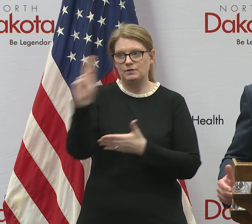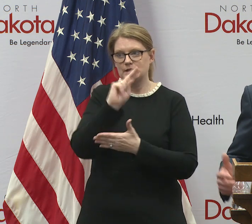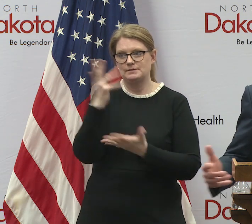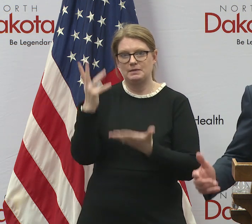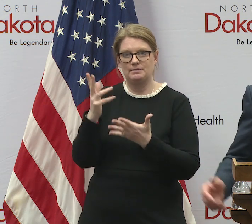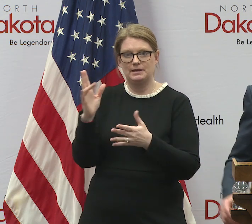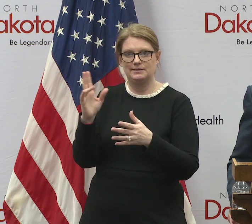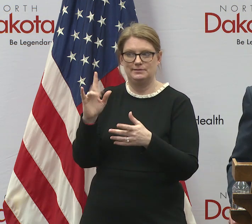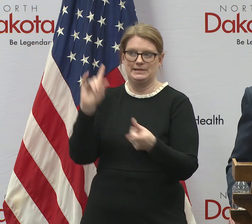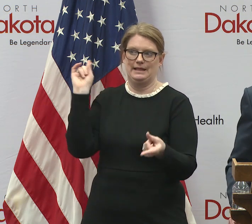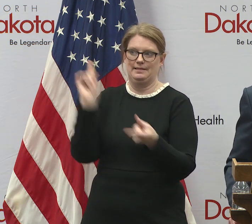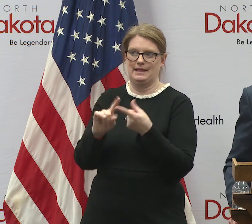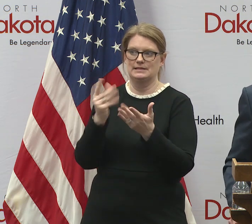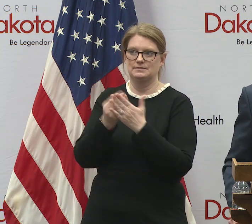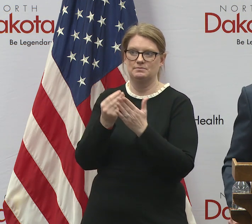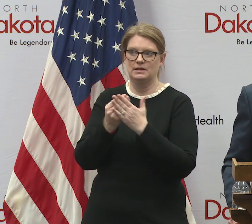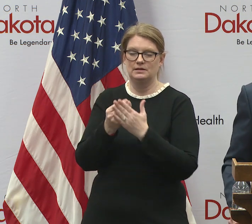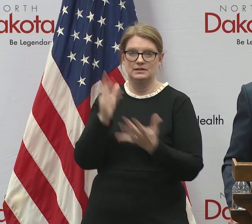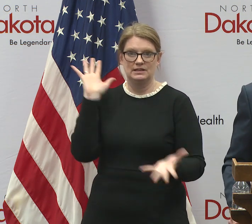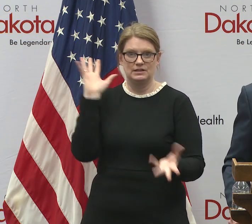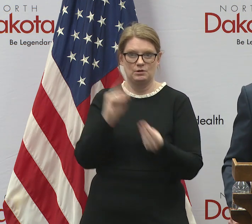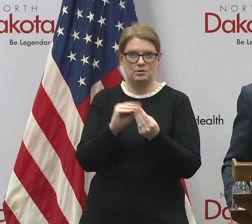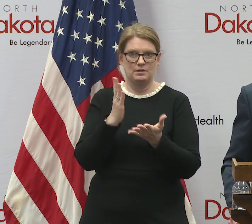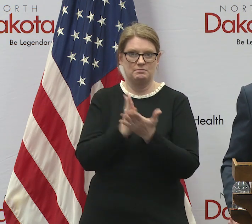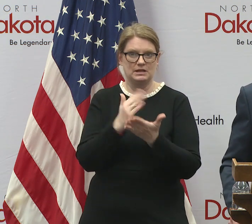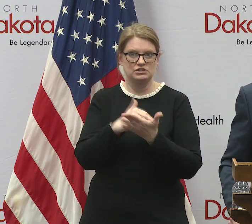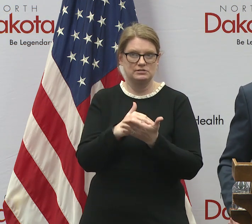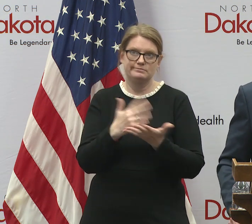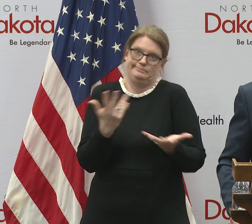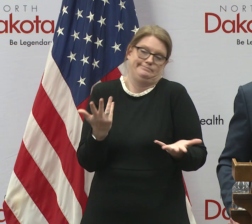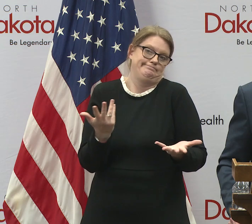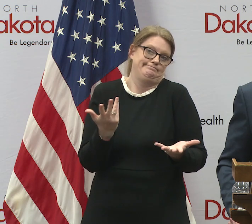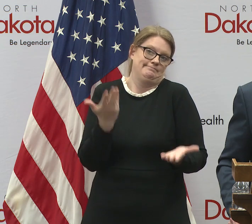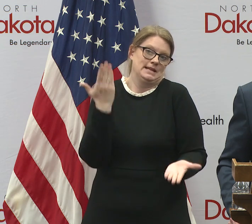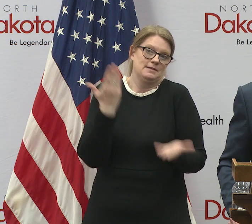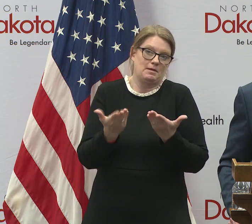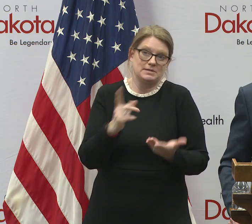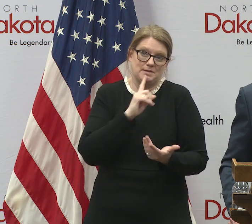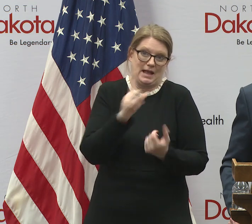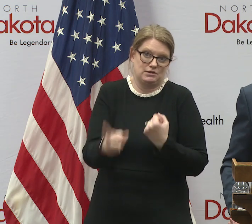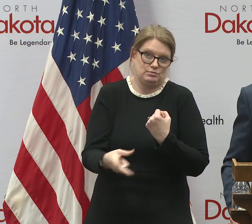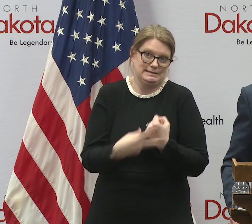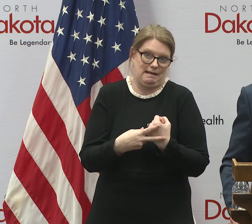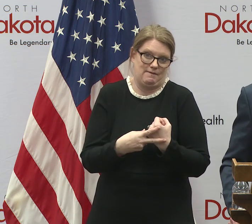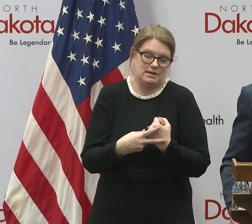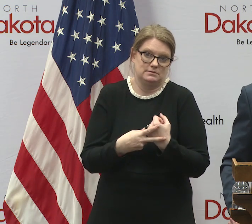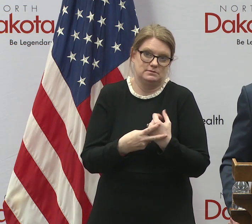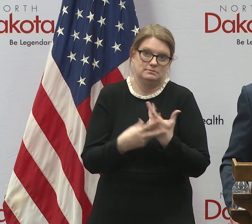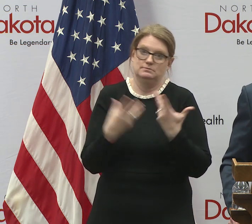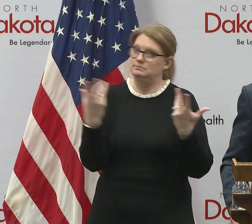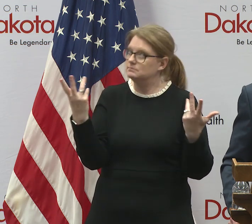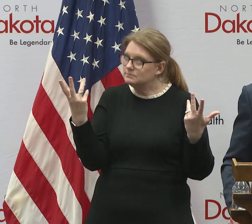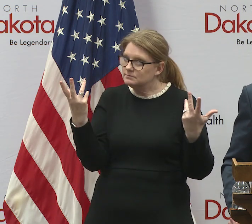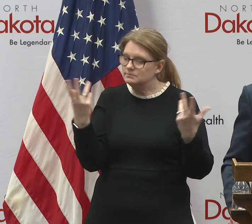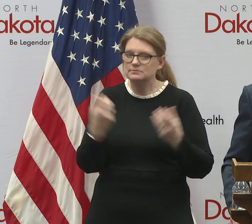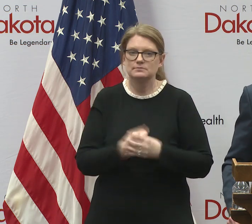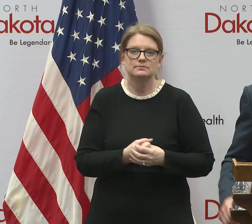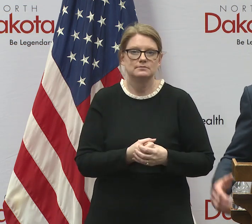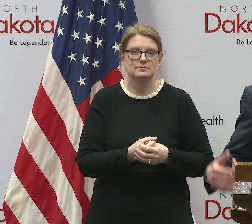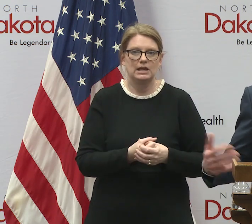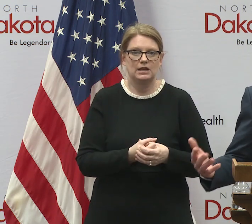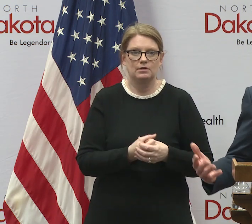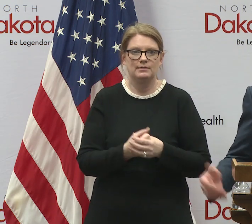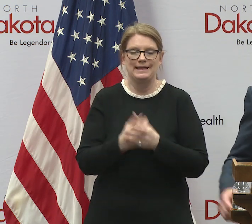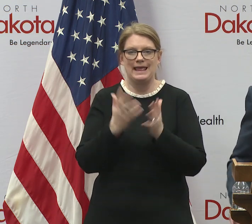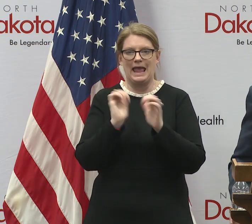spending less money. I mean, when you actually total up the budget, this lack of activity, there may be some actual savings that are showing up in terms